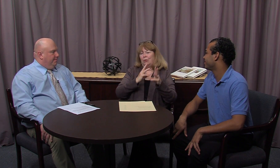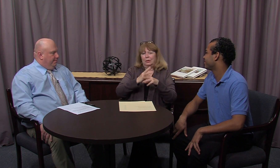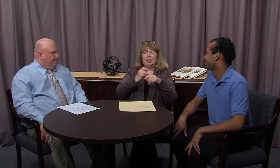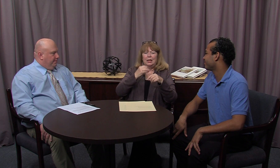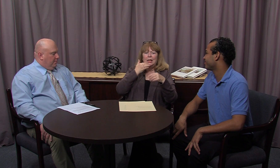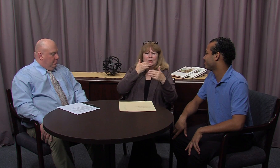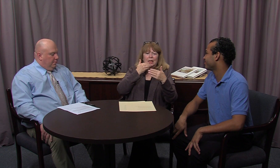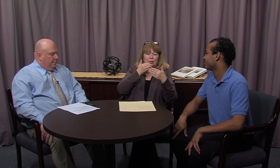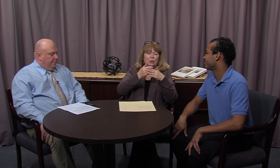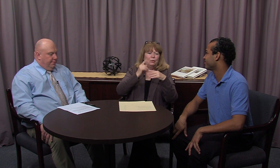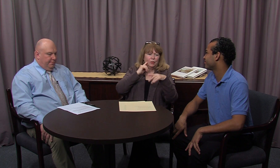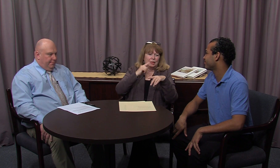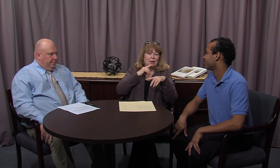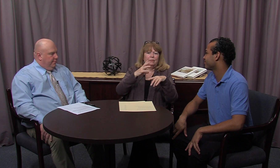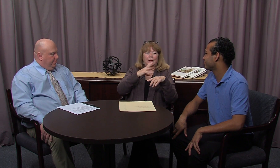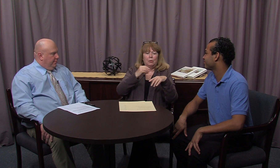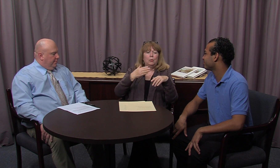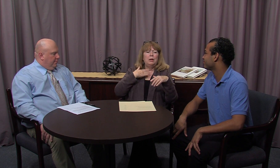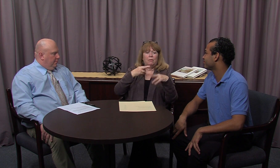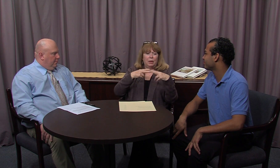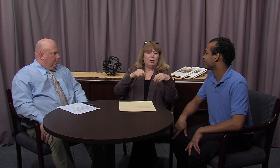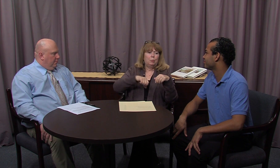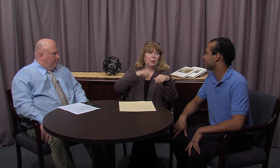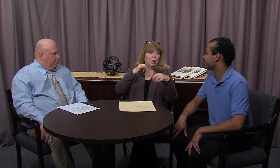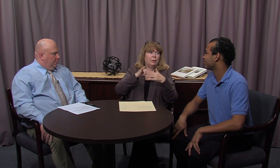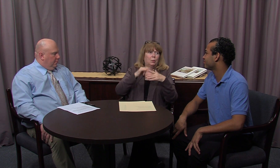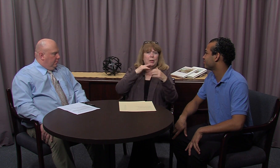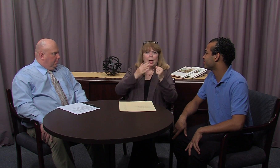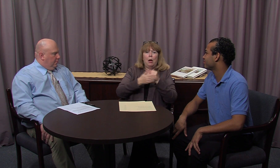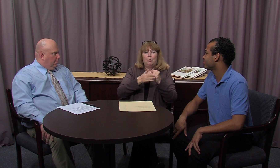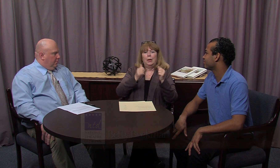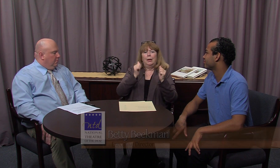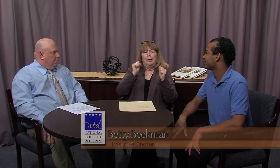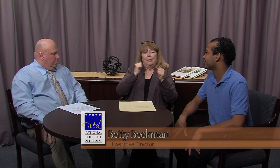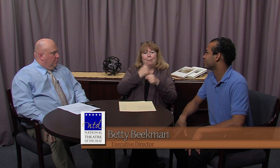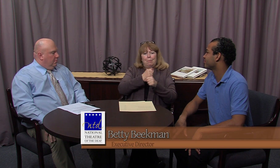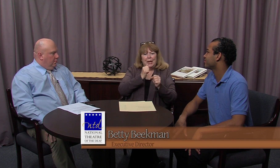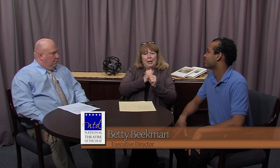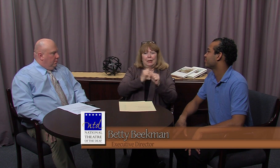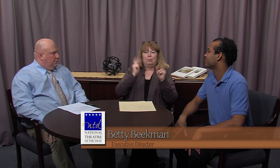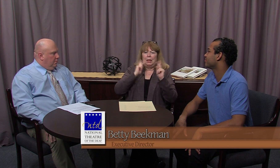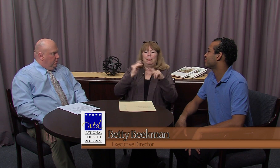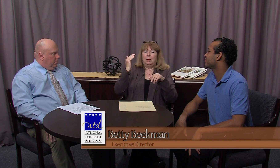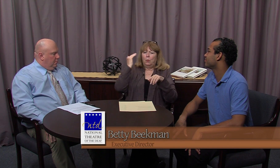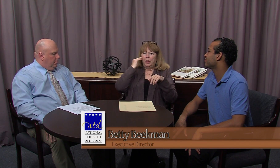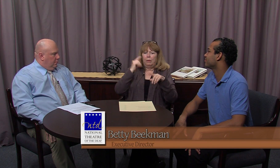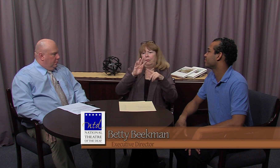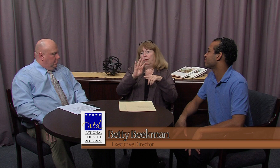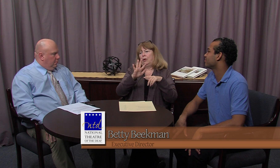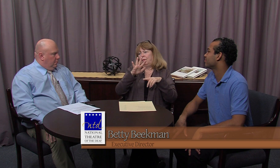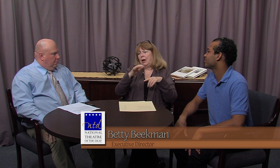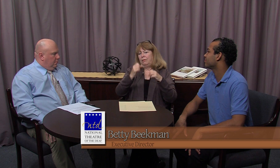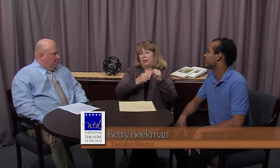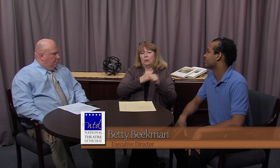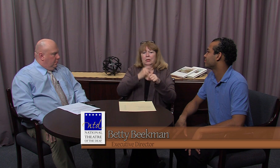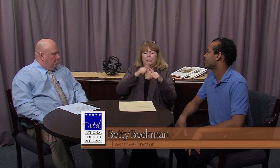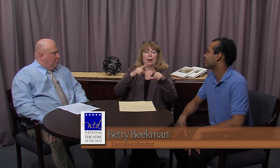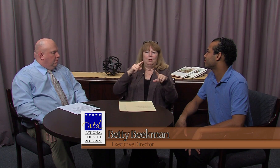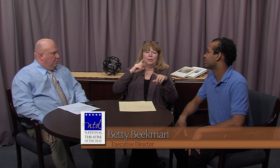and it's good for the deaf, and we are very proud that we help make people aware for 45 years about